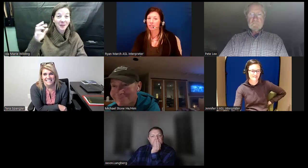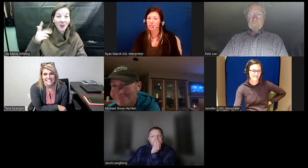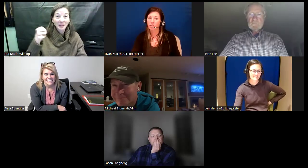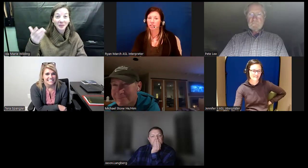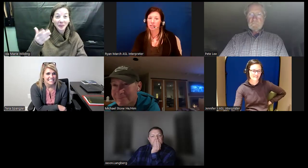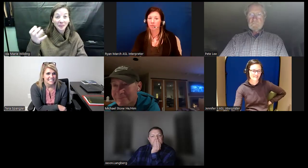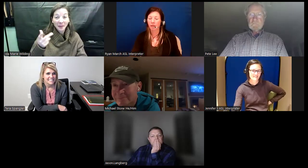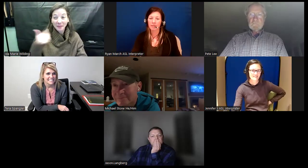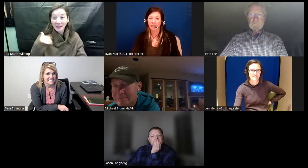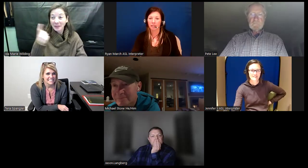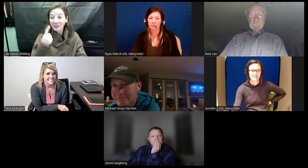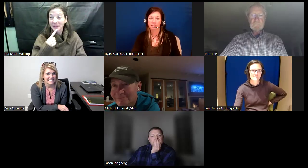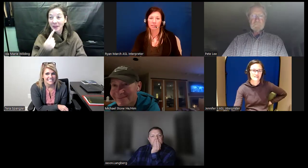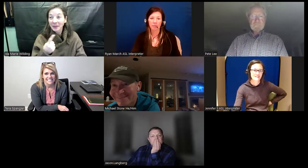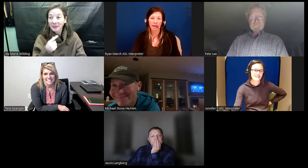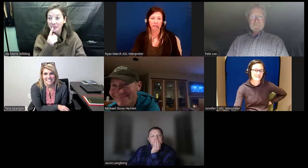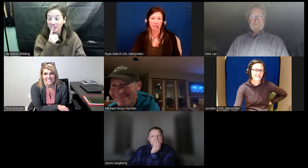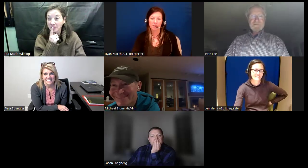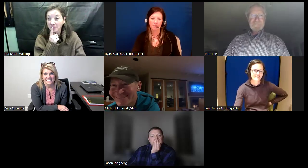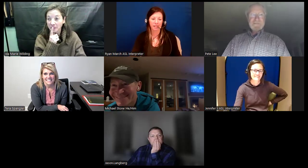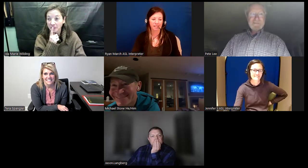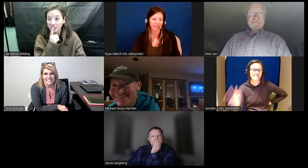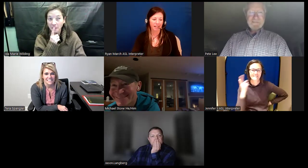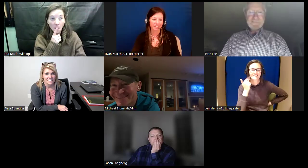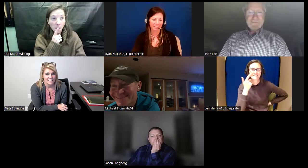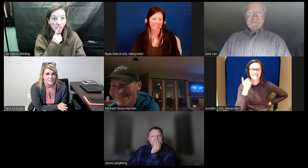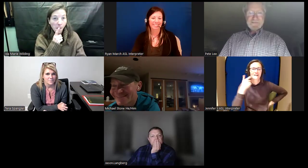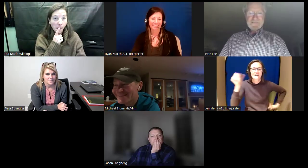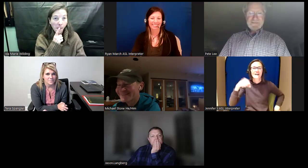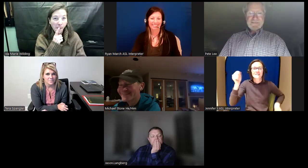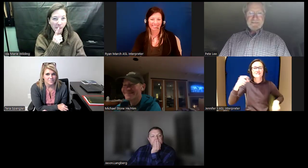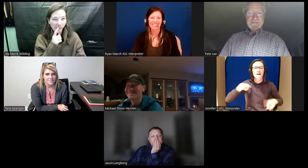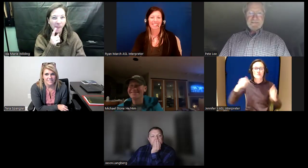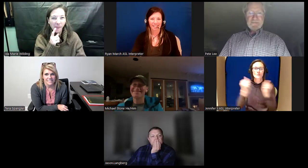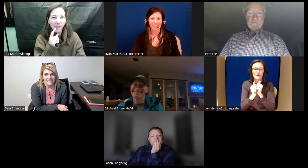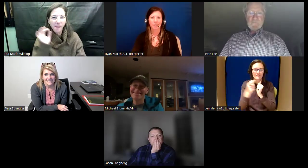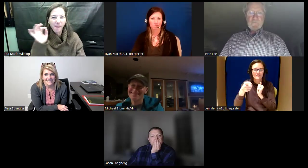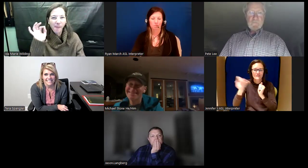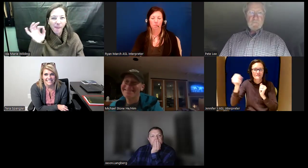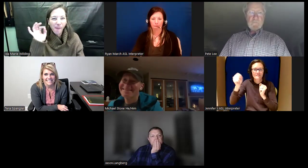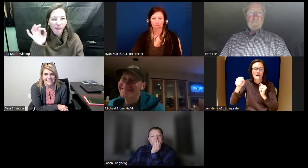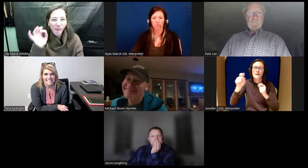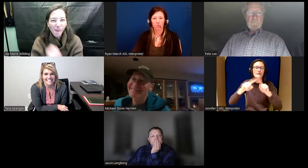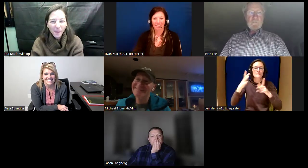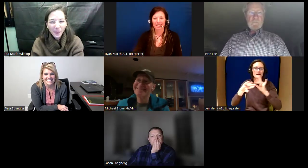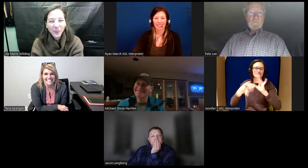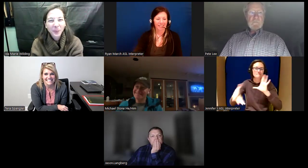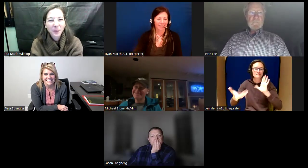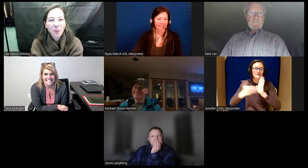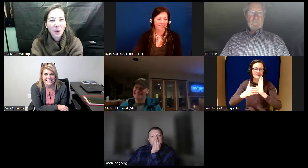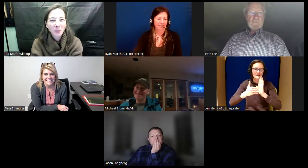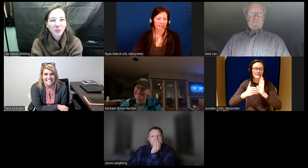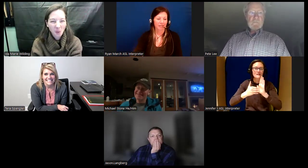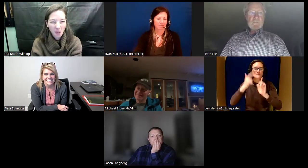past. George, come on back. Come on back. Yeah, You have I'm something to with say? you. I'm with you, and you might lose me in a minute again because now